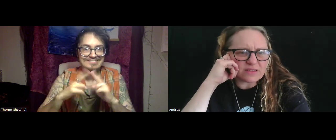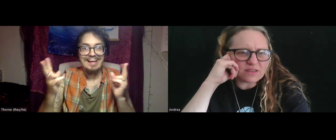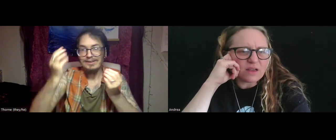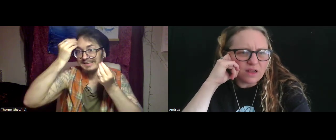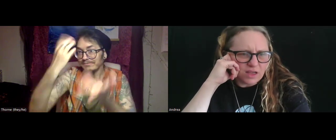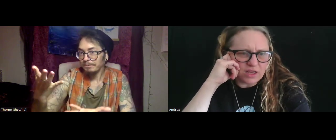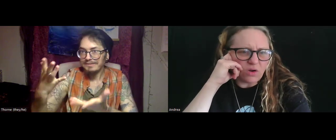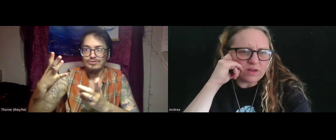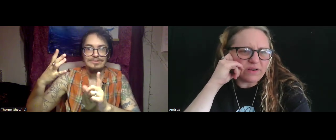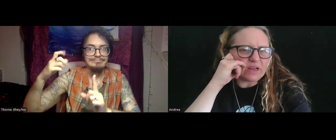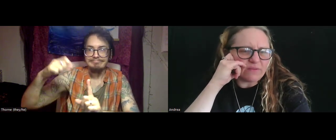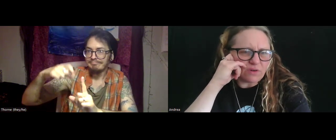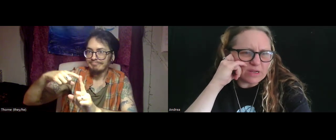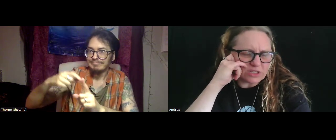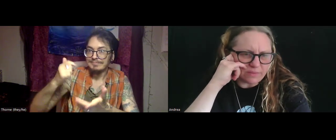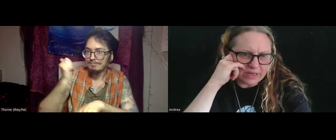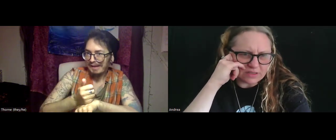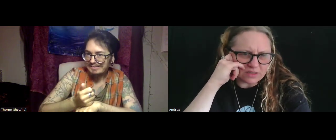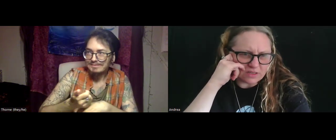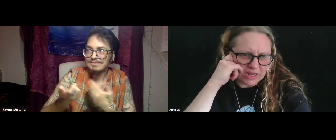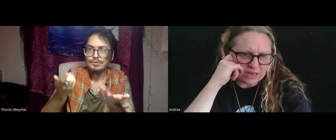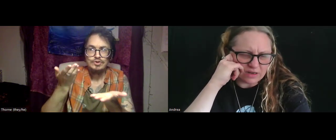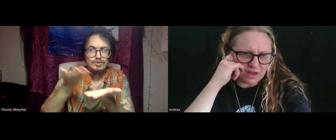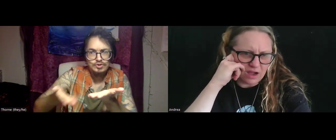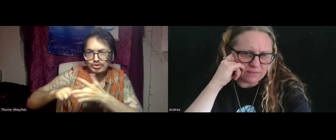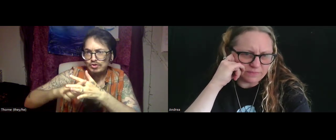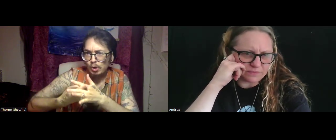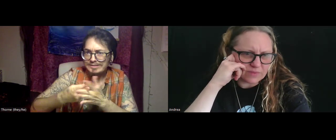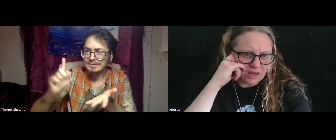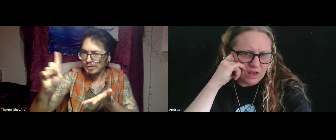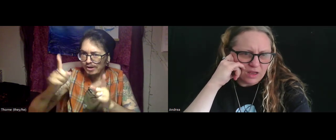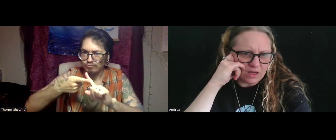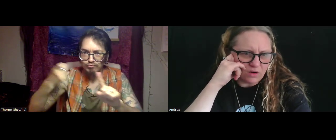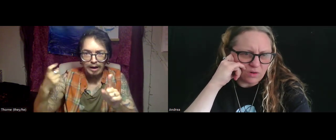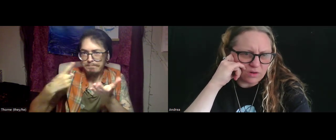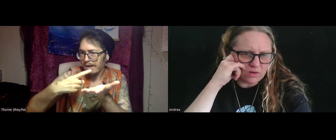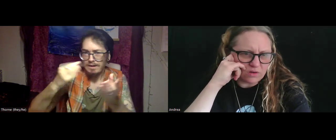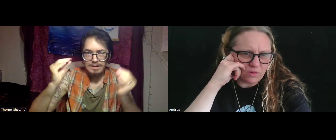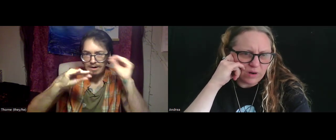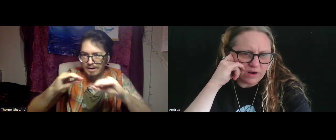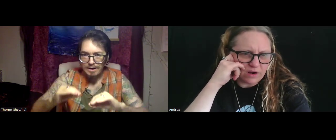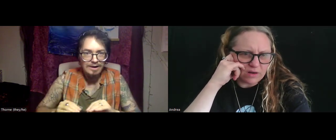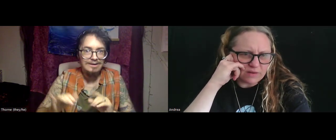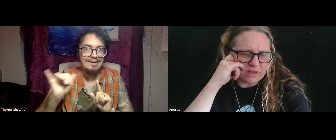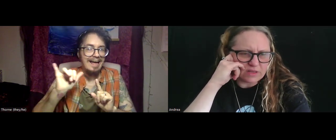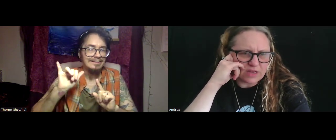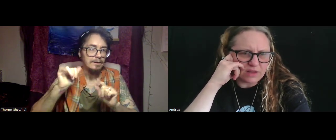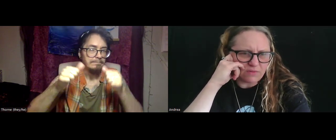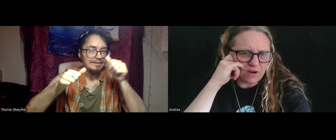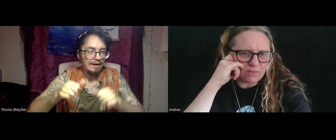based. It's very information based and you know, where is everything taken from?